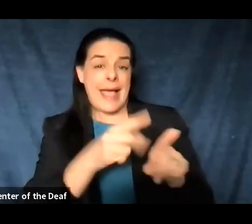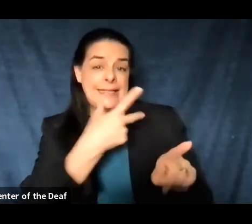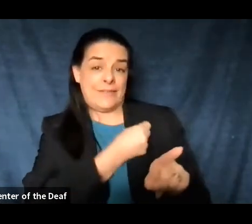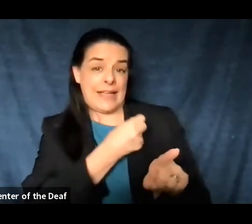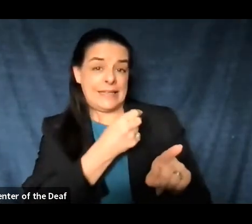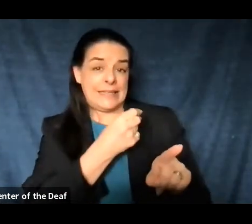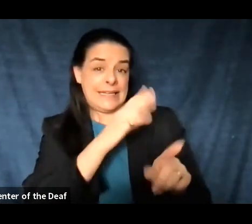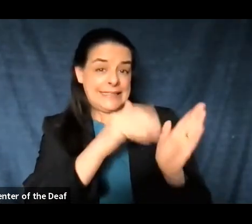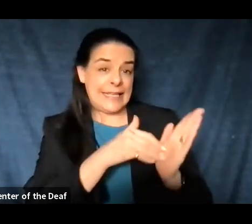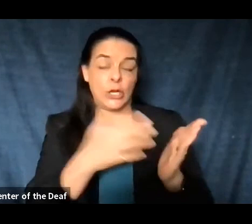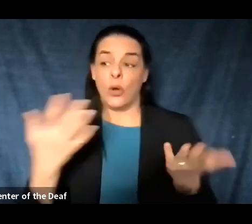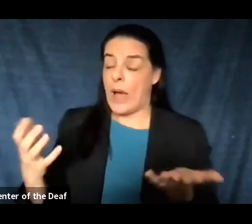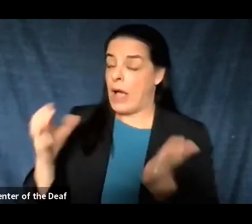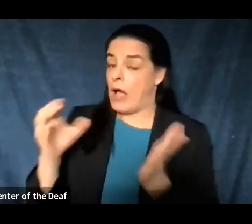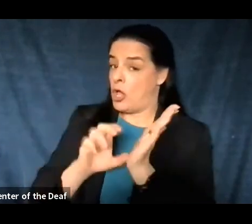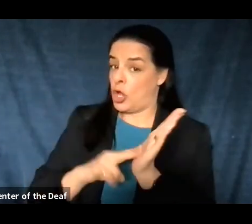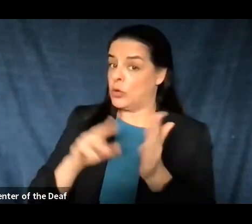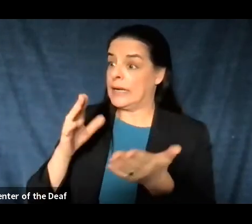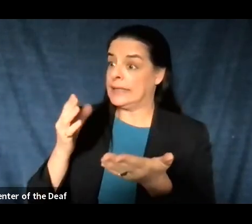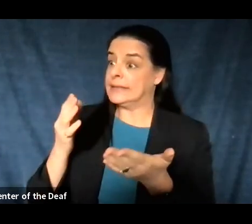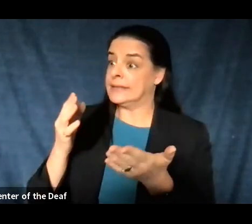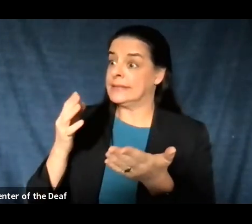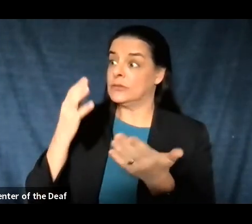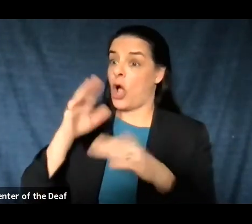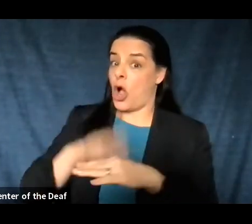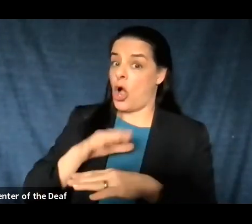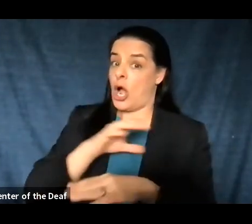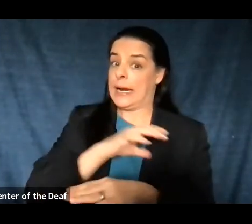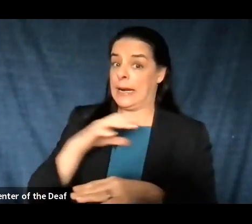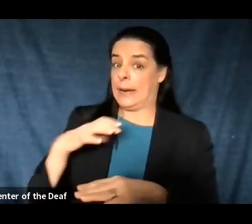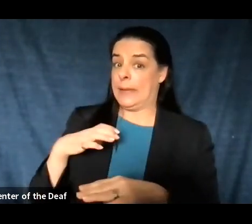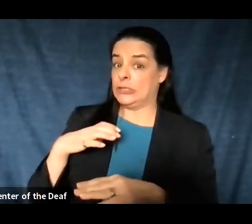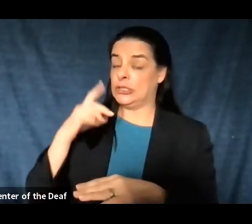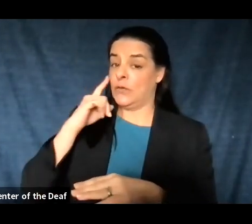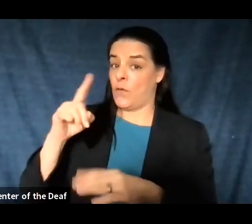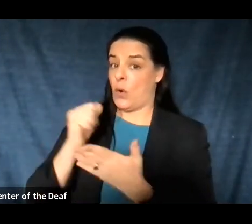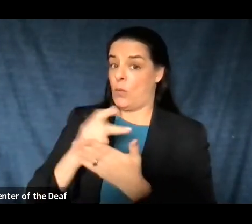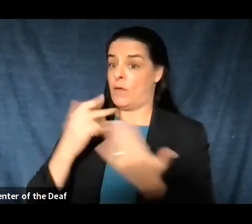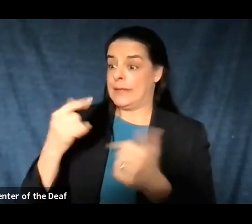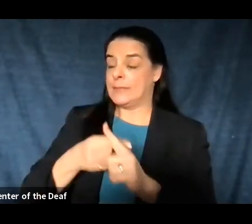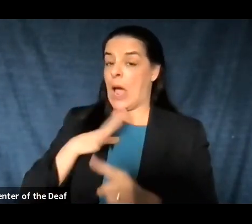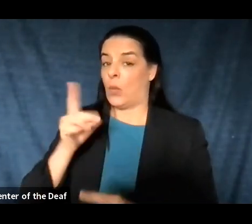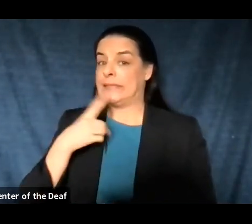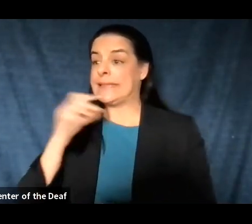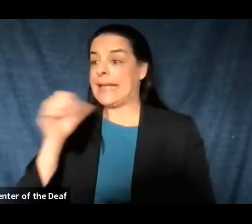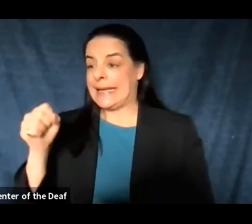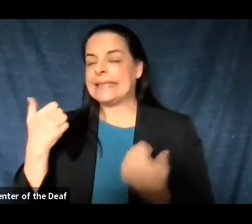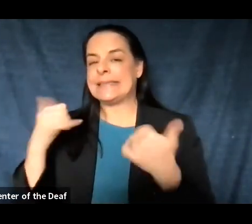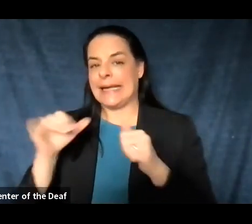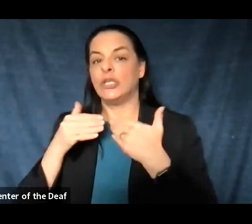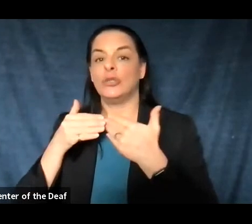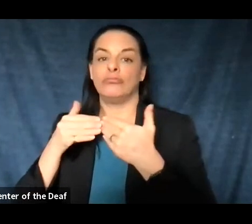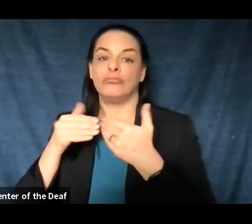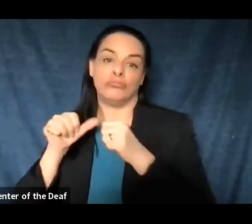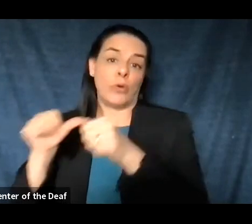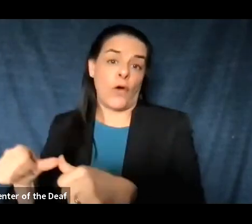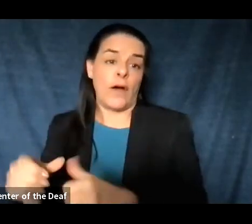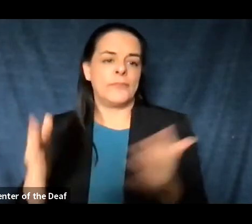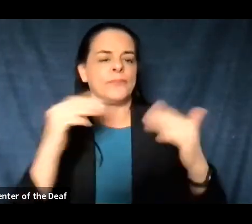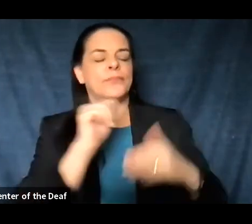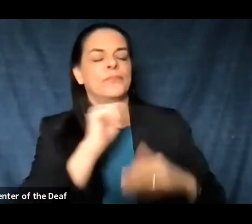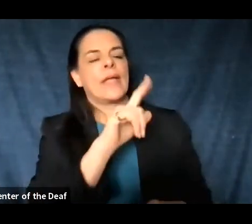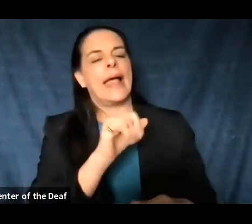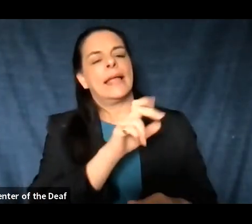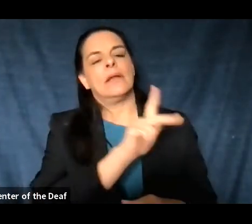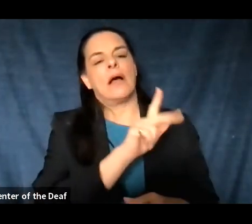is on commission for approval this month. So I would say yes. It continues to move forward. From Allie with Knox